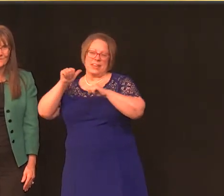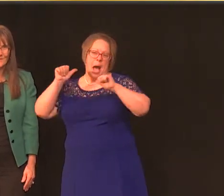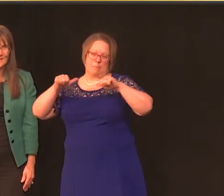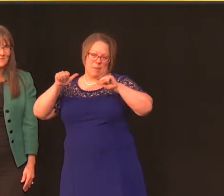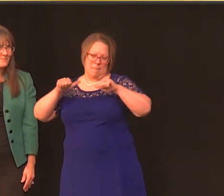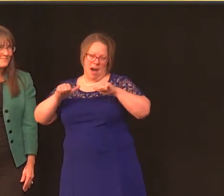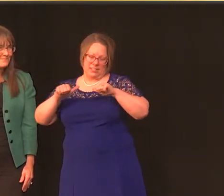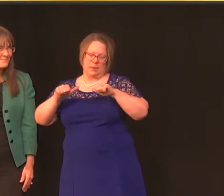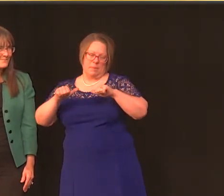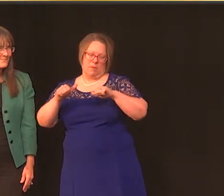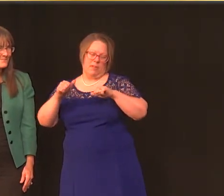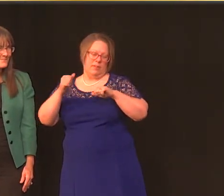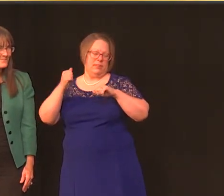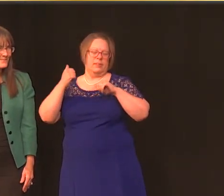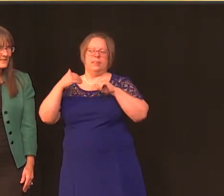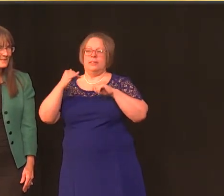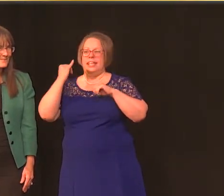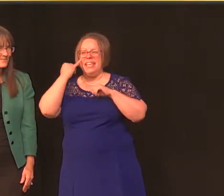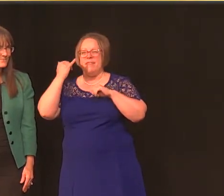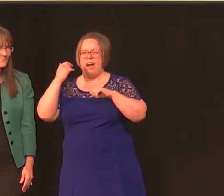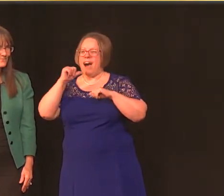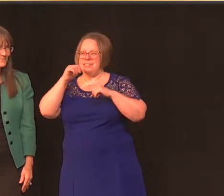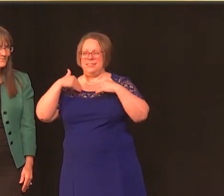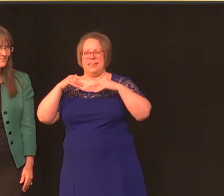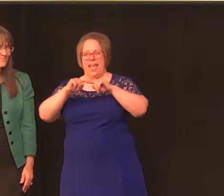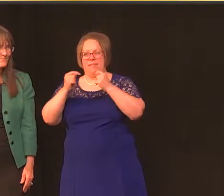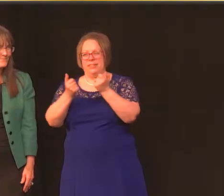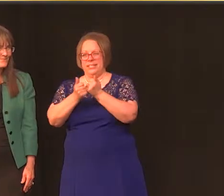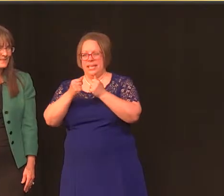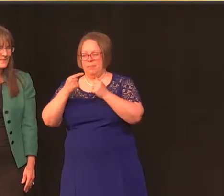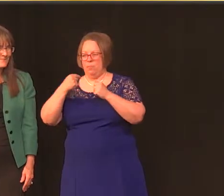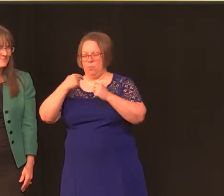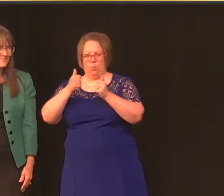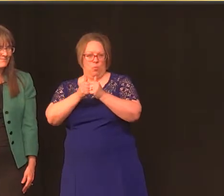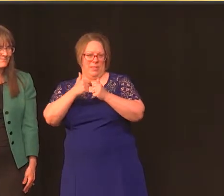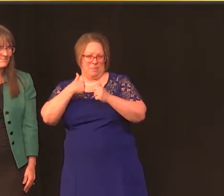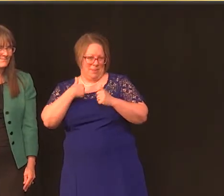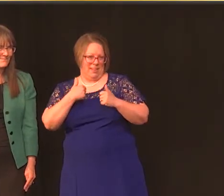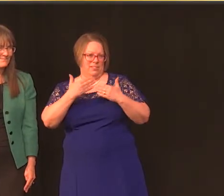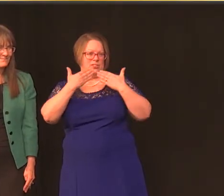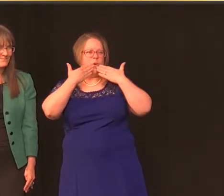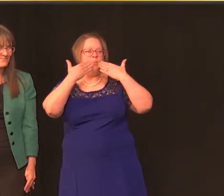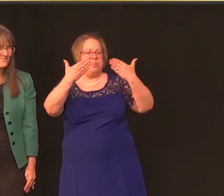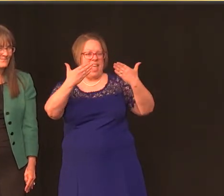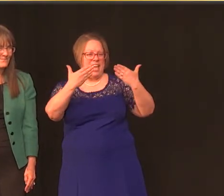Tonight, it would not be possible if we didn't have a wonderful